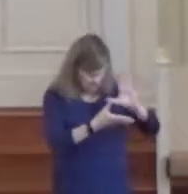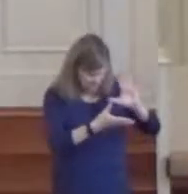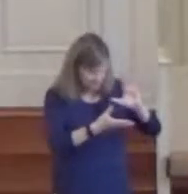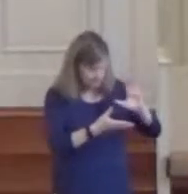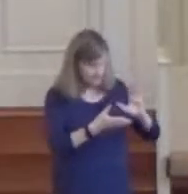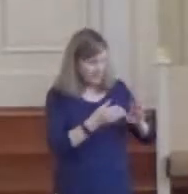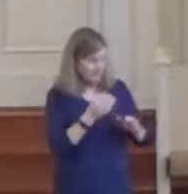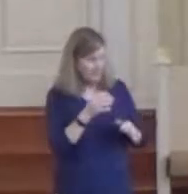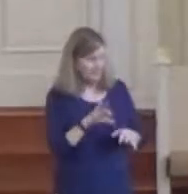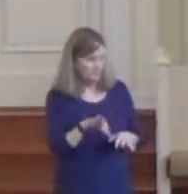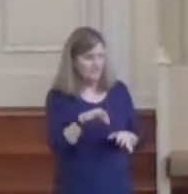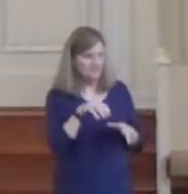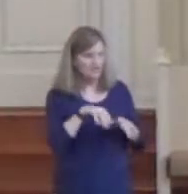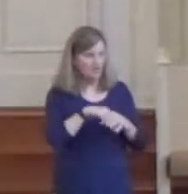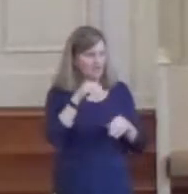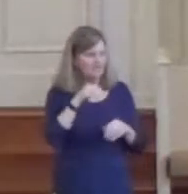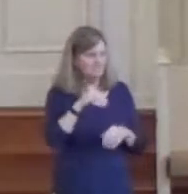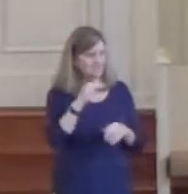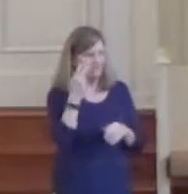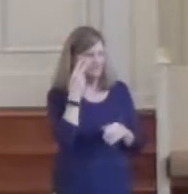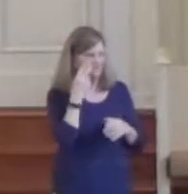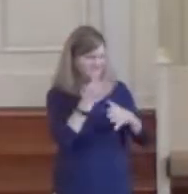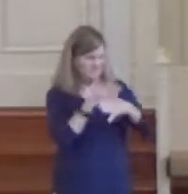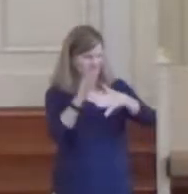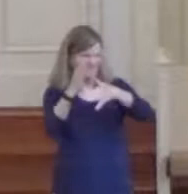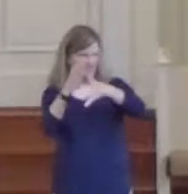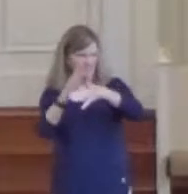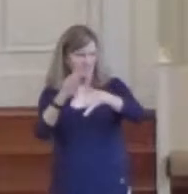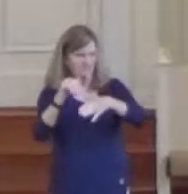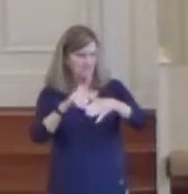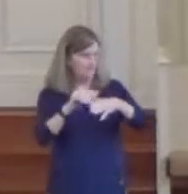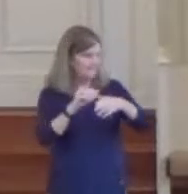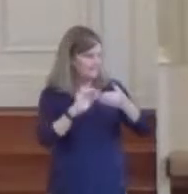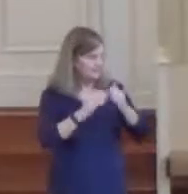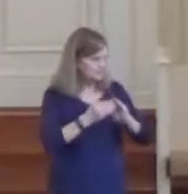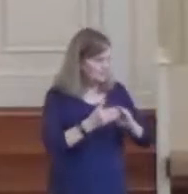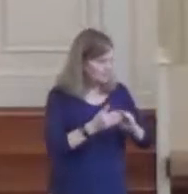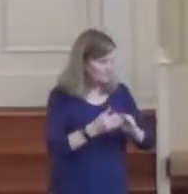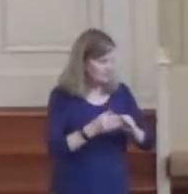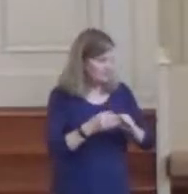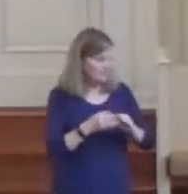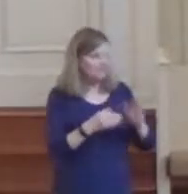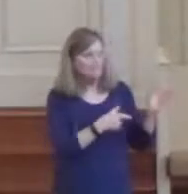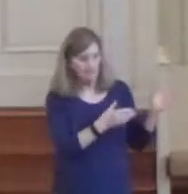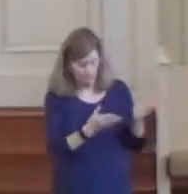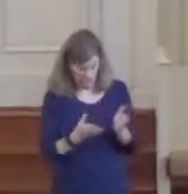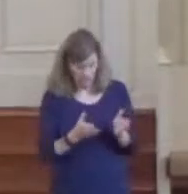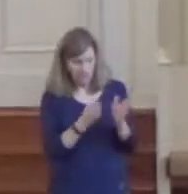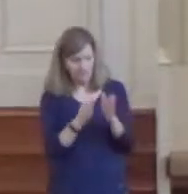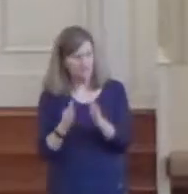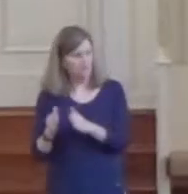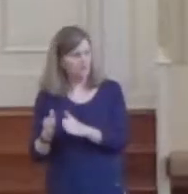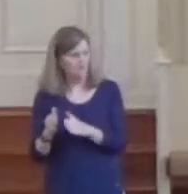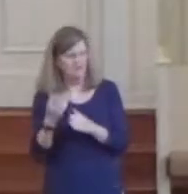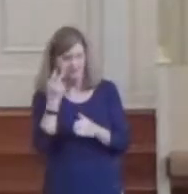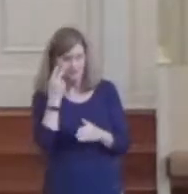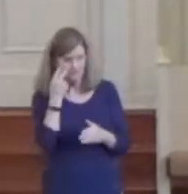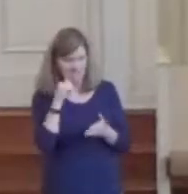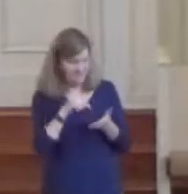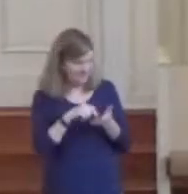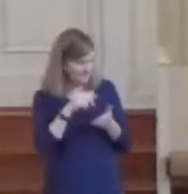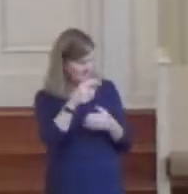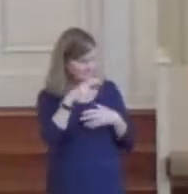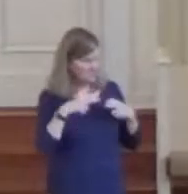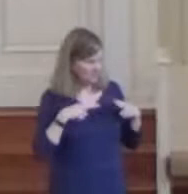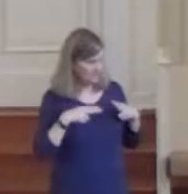of division and we bring order to it. That's our job. There's chaos everywhere, and you'll see it this